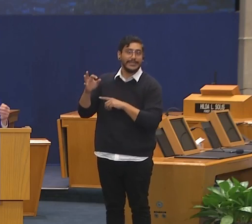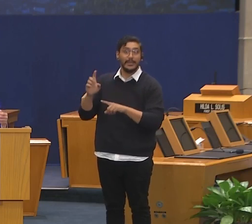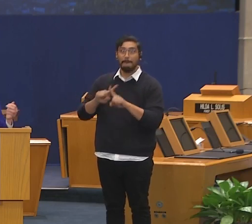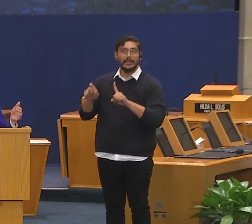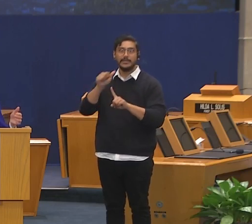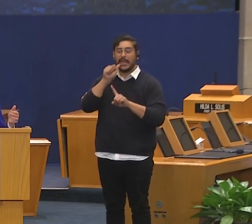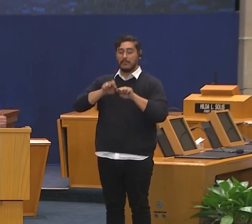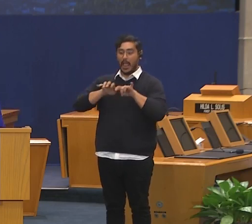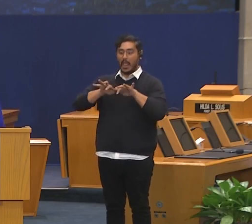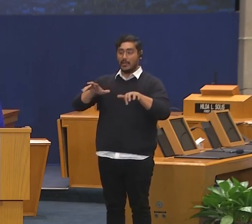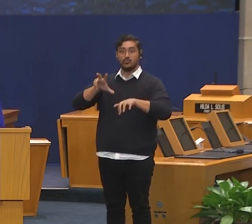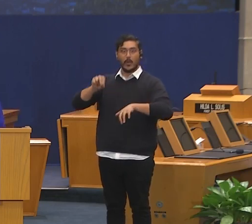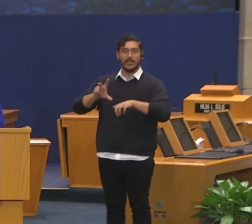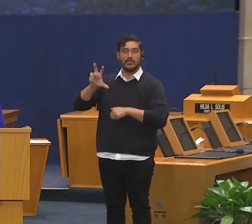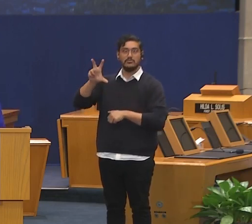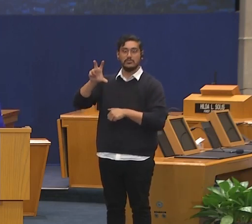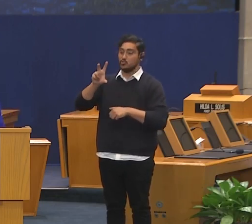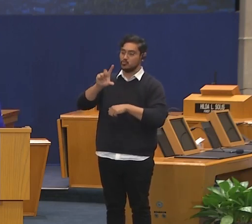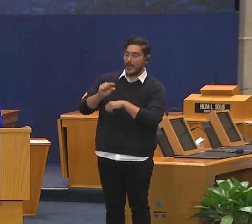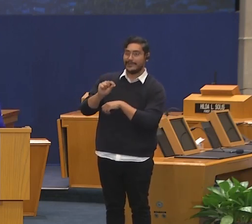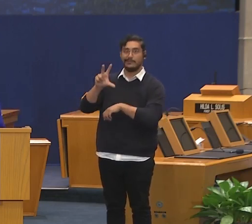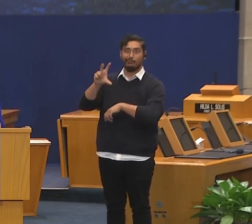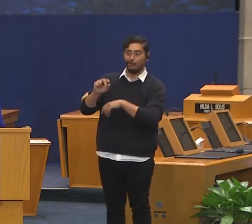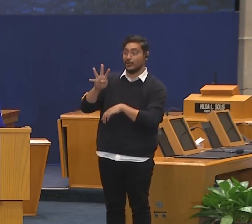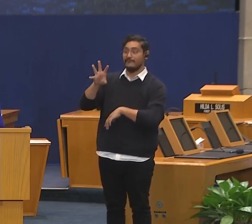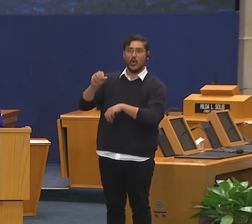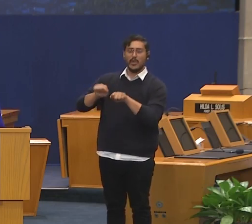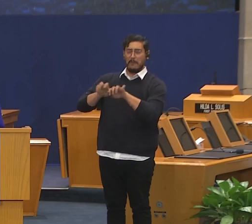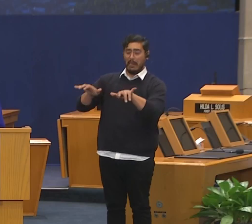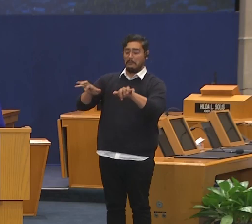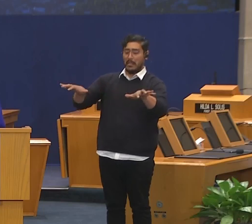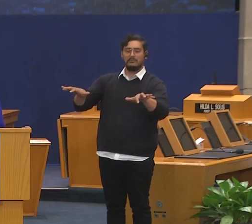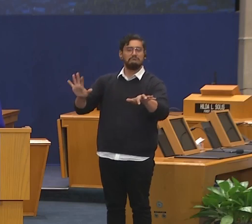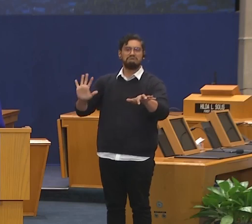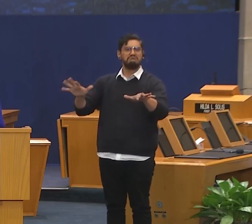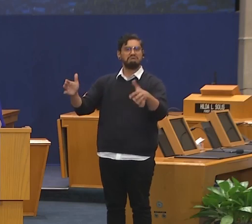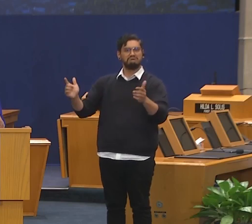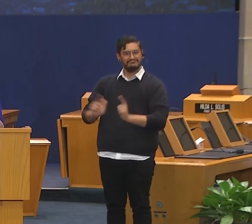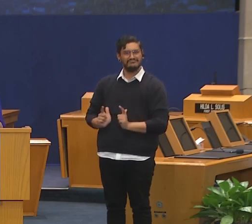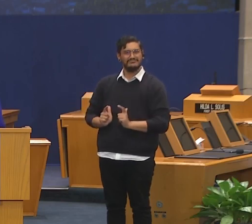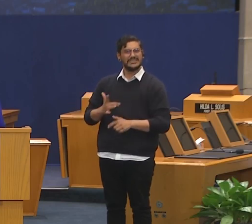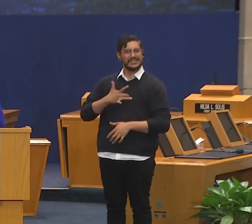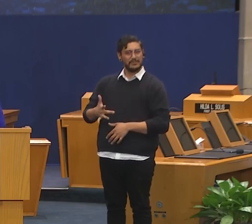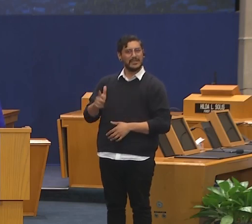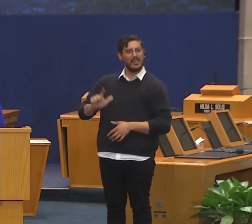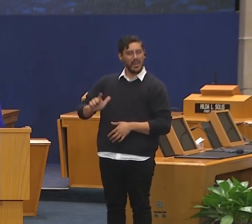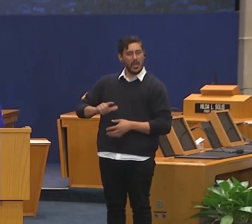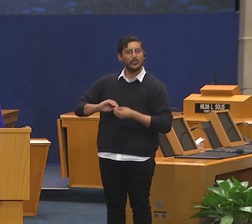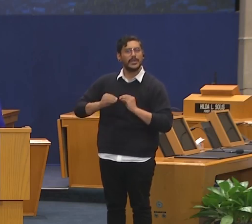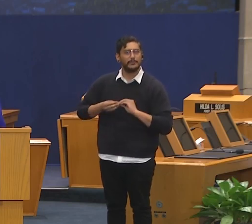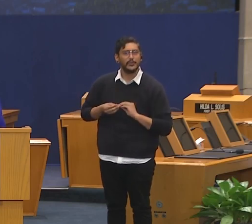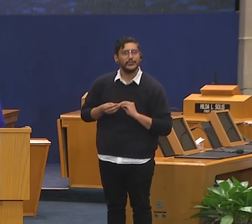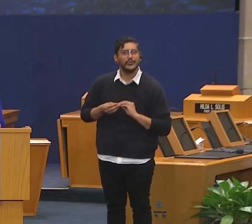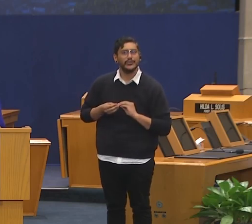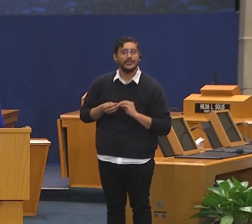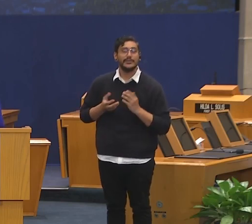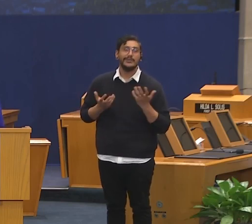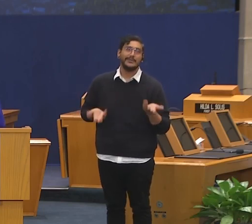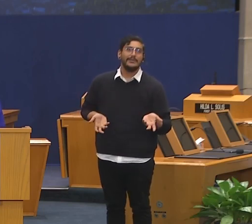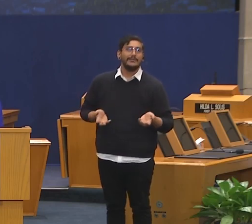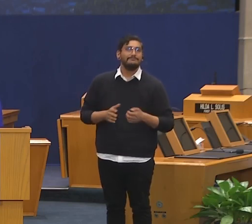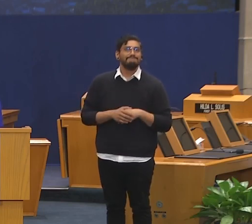20, 30, 40 cases, most sites have been able to keep the numbers relatively low. That's not really solace if